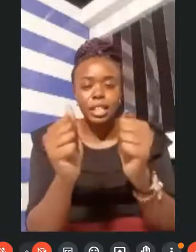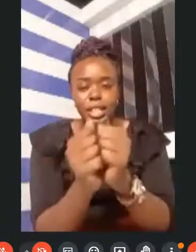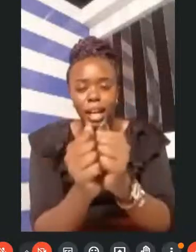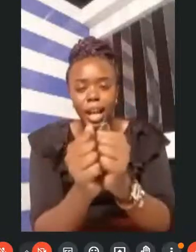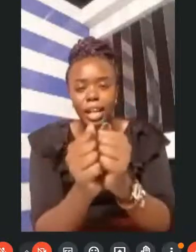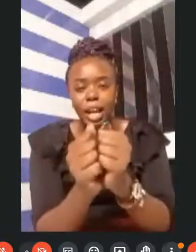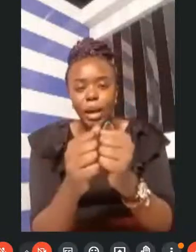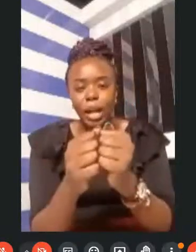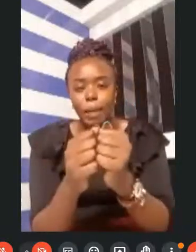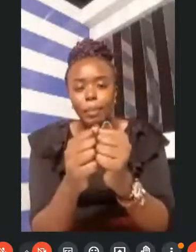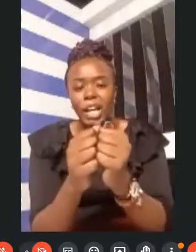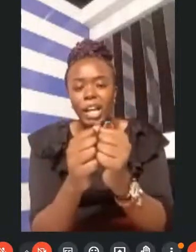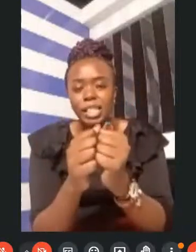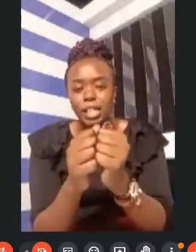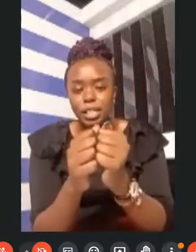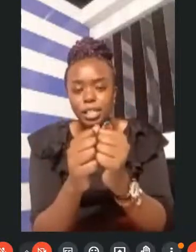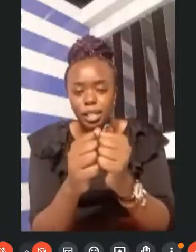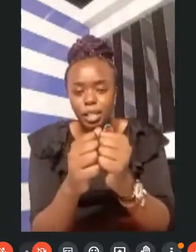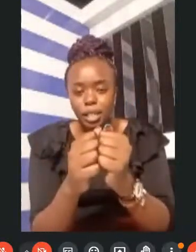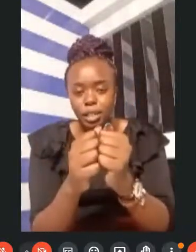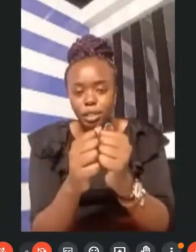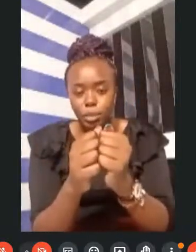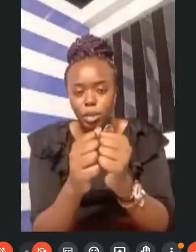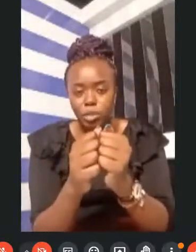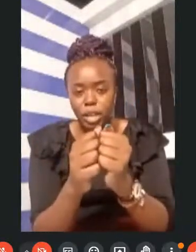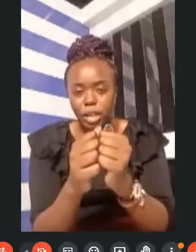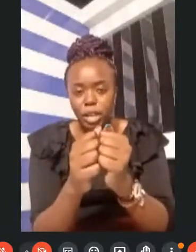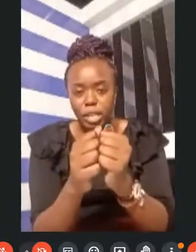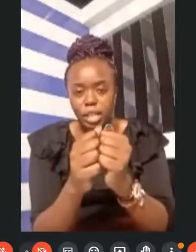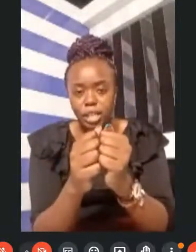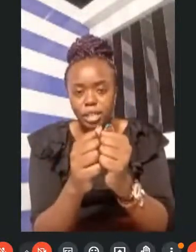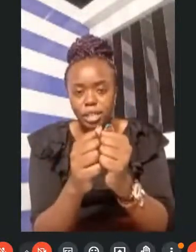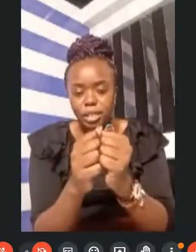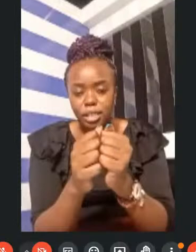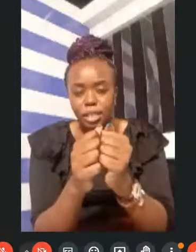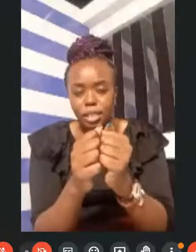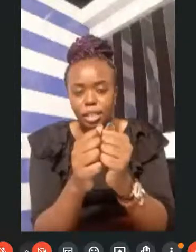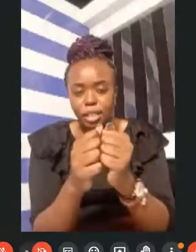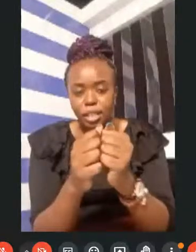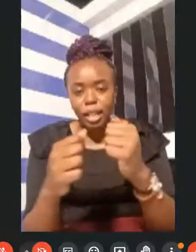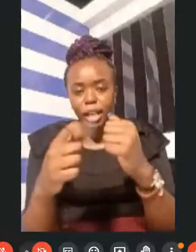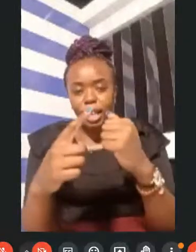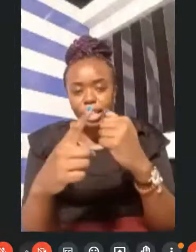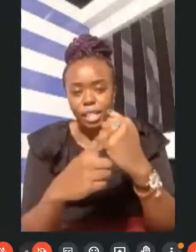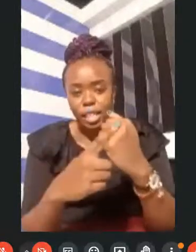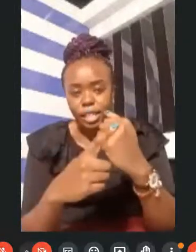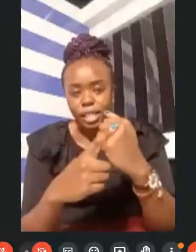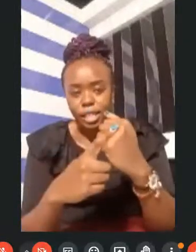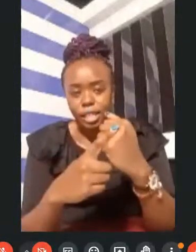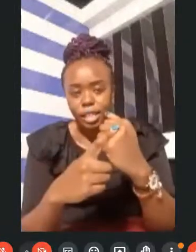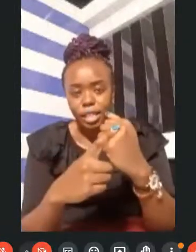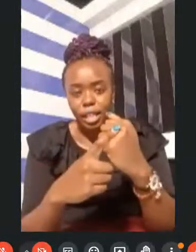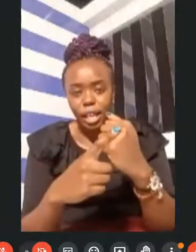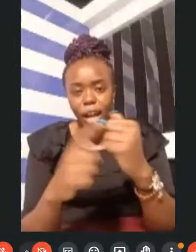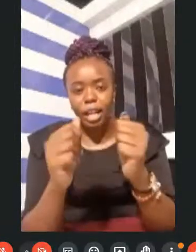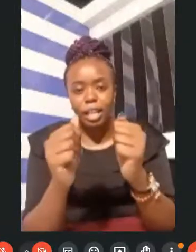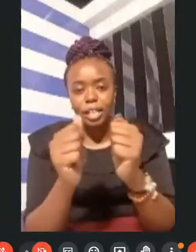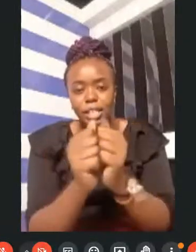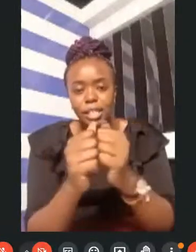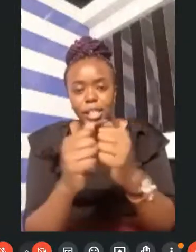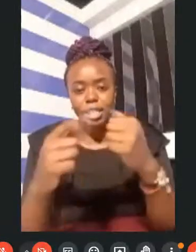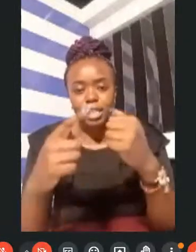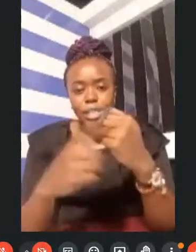16, 10 and our number 6. You remember we've done number 6? 6.